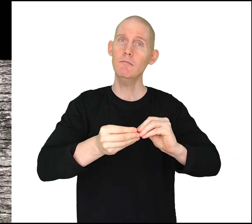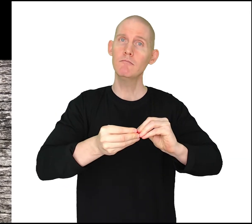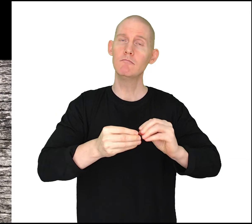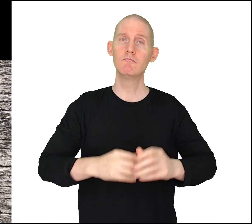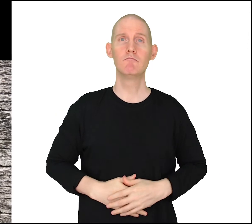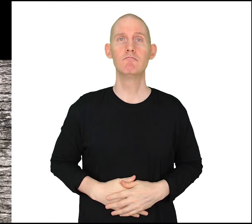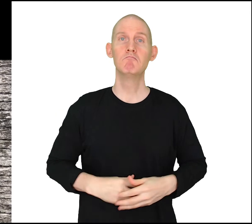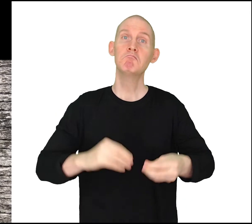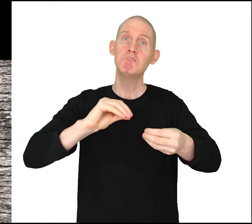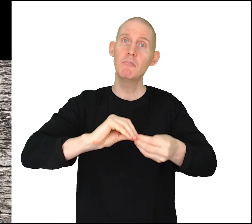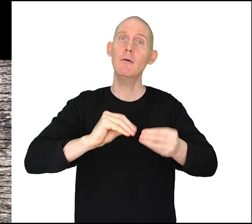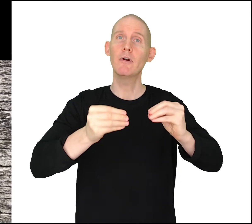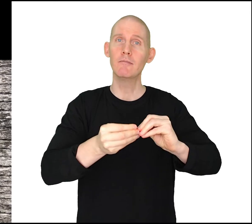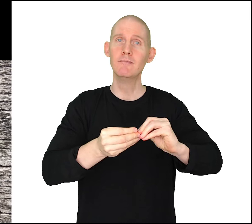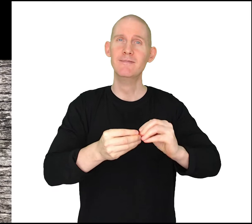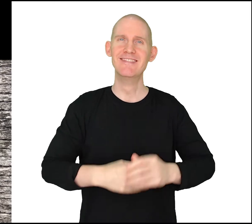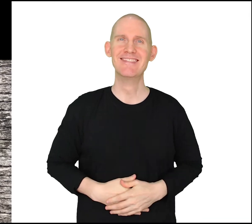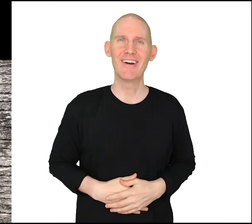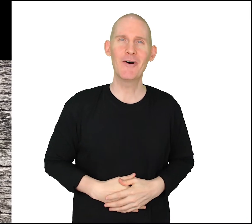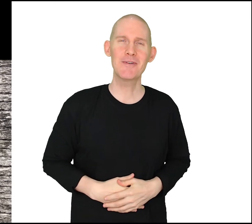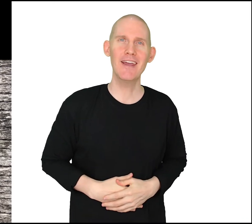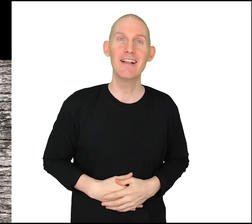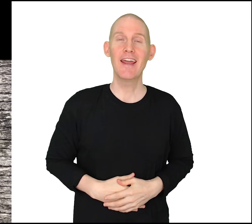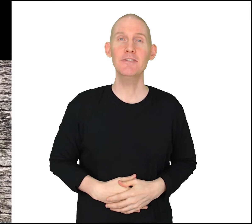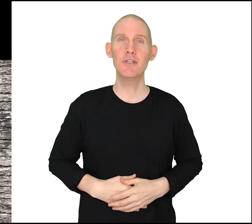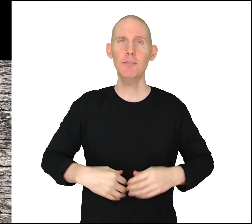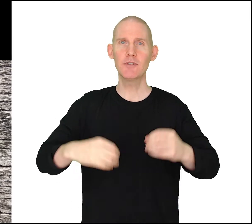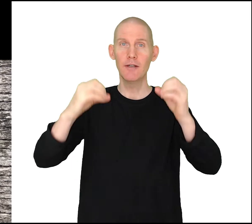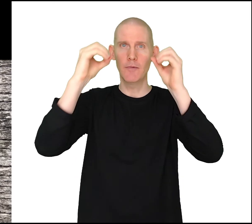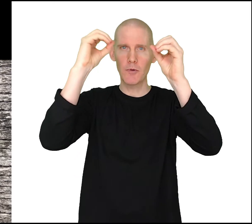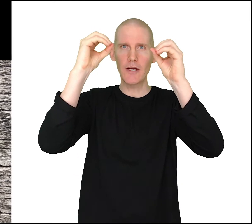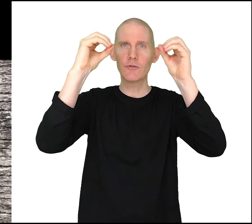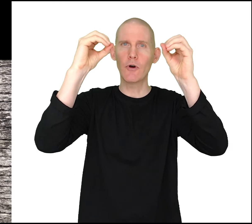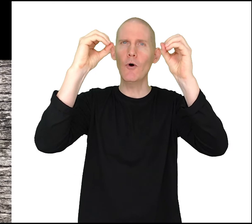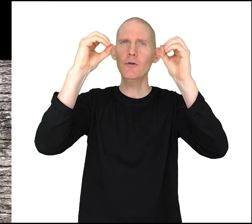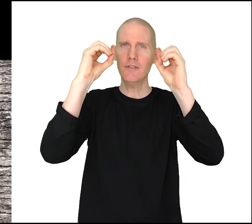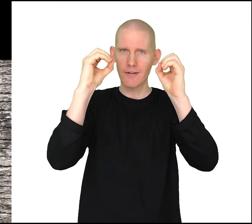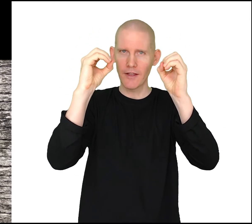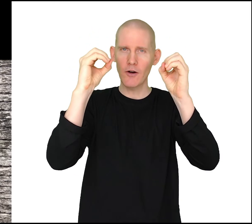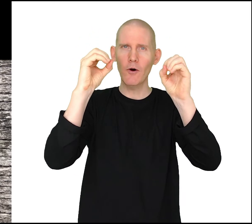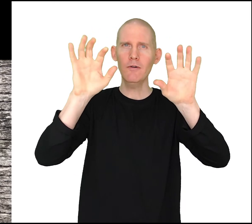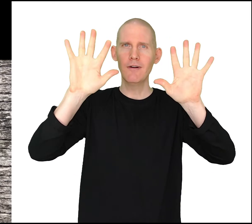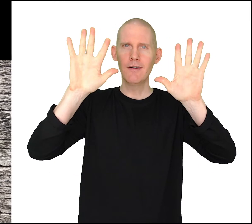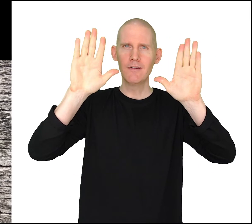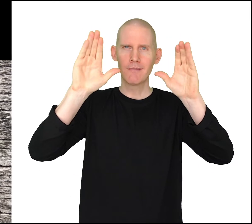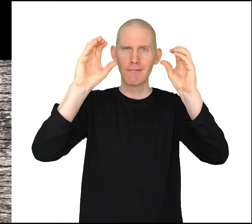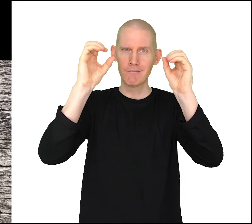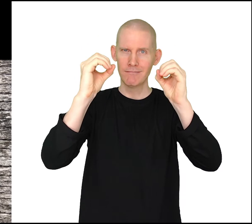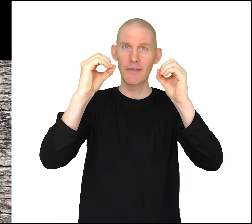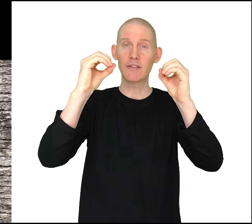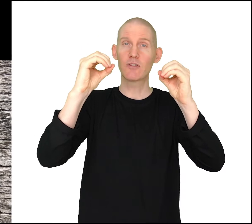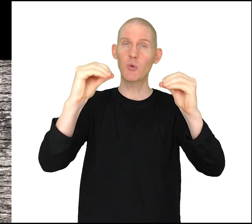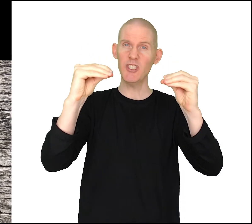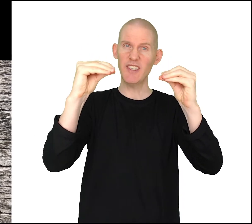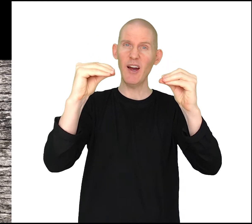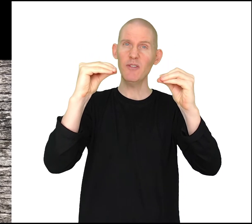Number. Number. Okay, hand shapes. Remember, we got those O's, the letter O.